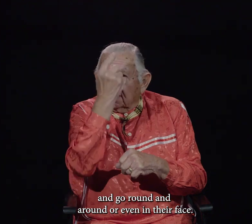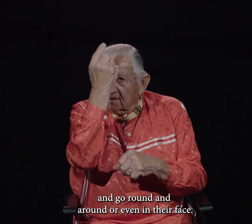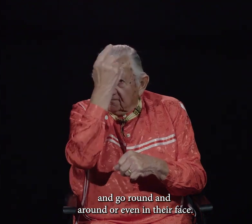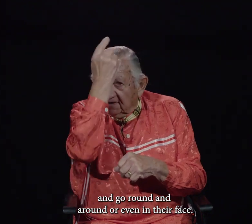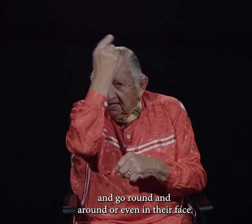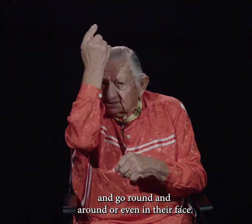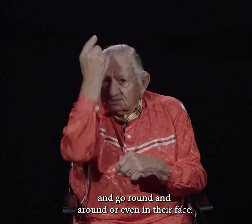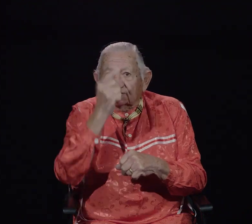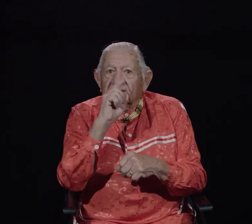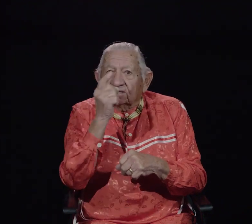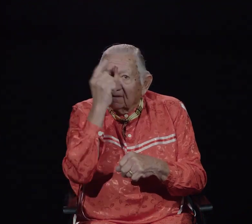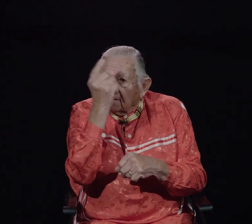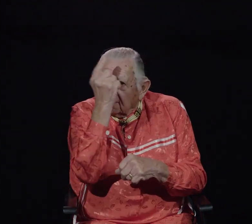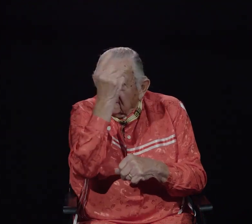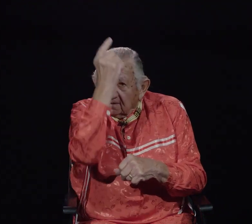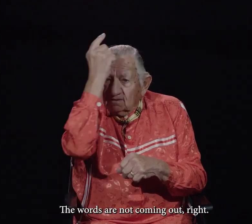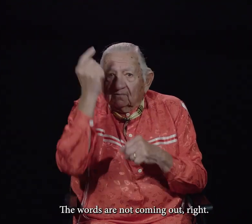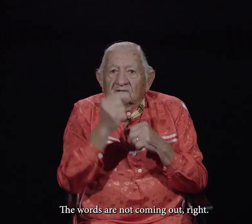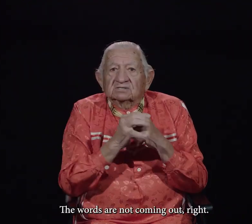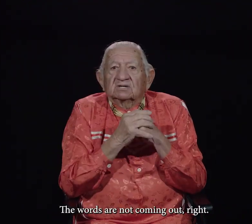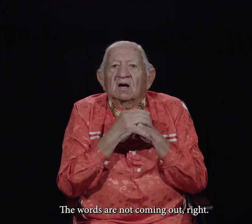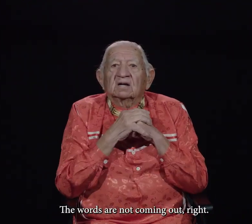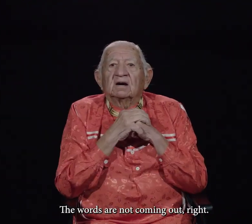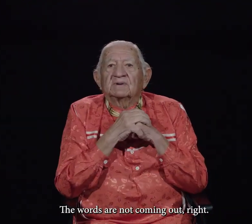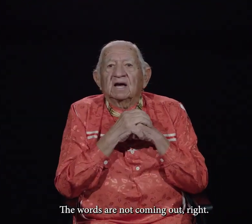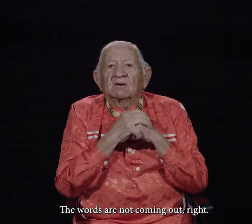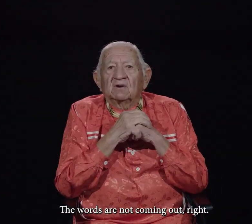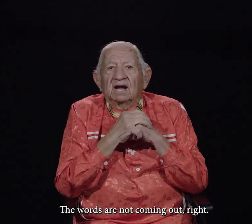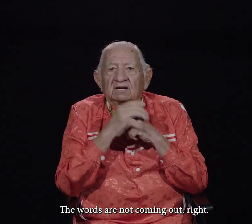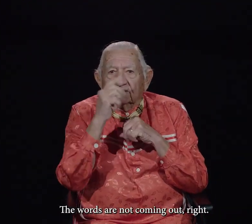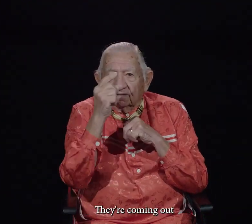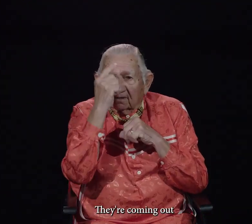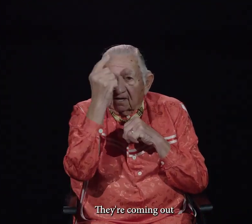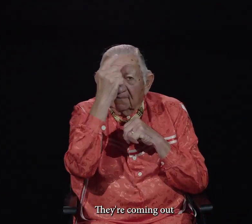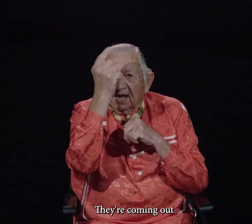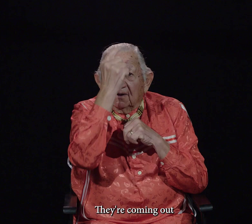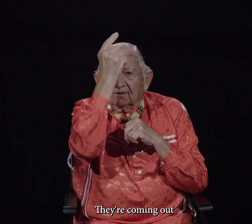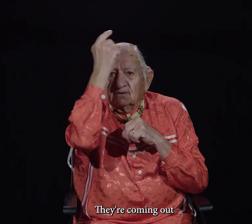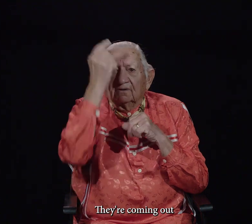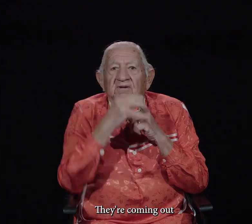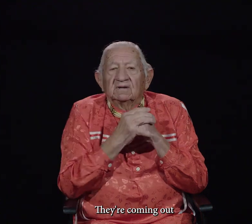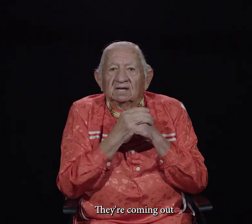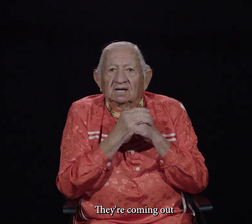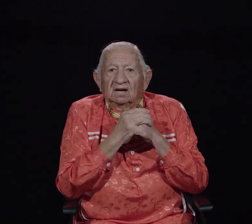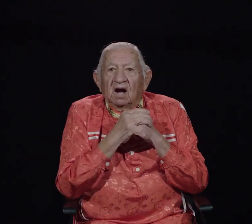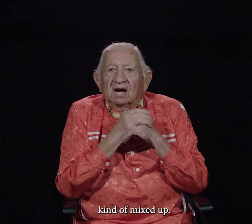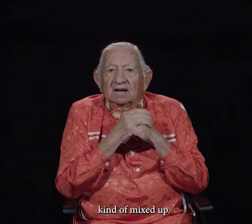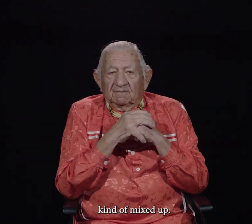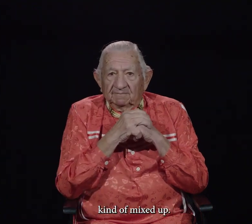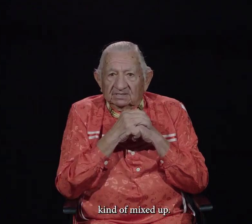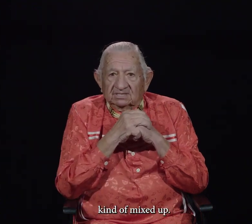in their face. The words are not coming out right. They're coming out kind of mixed